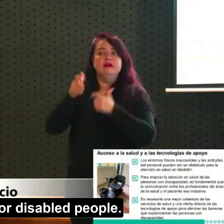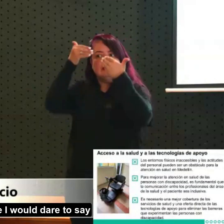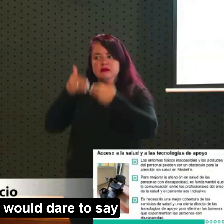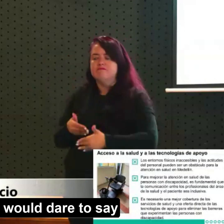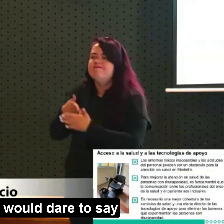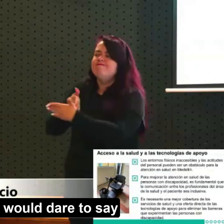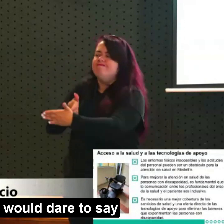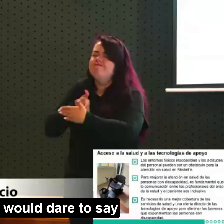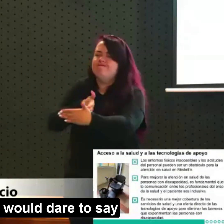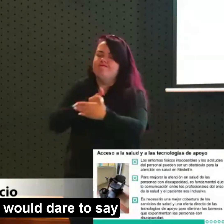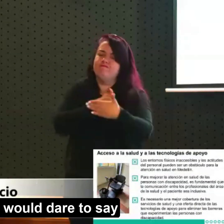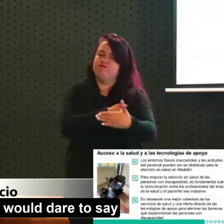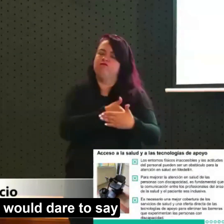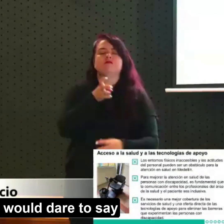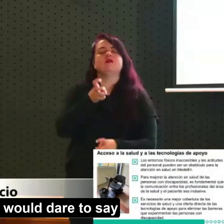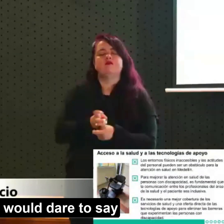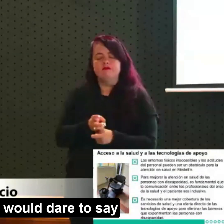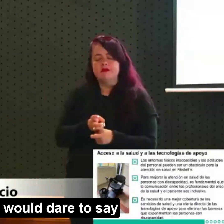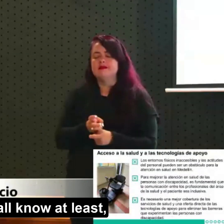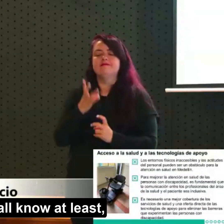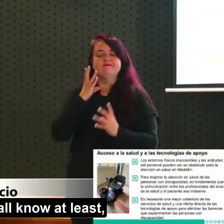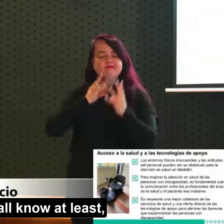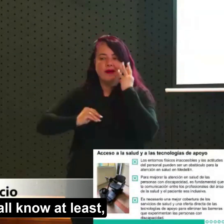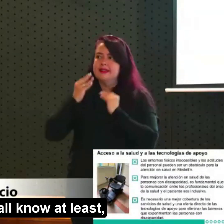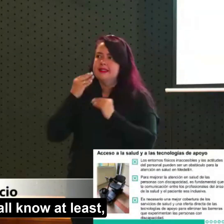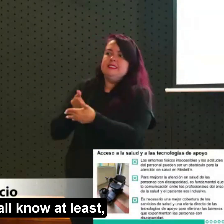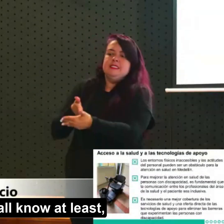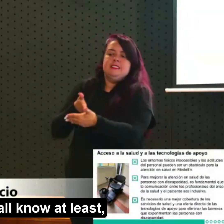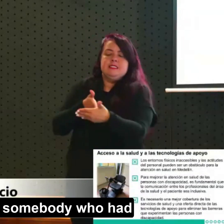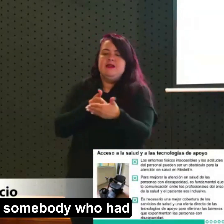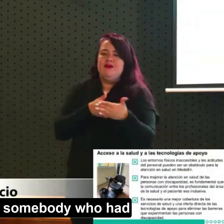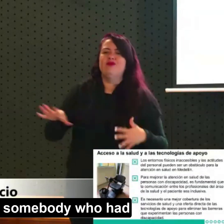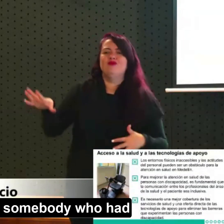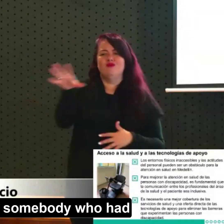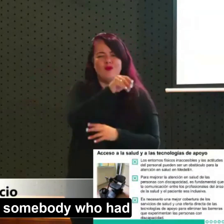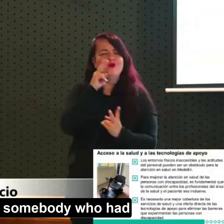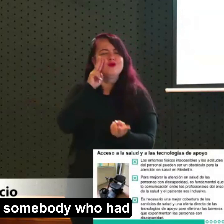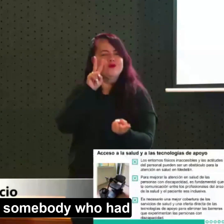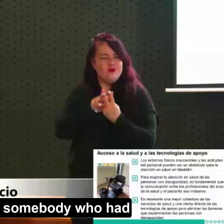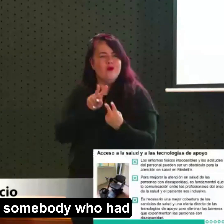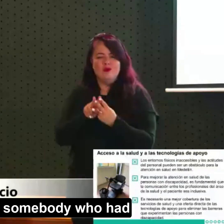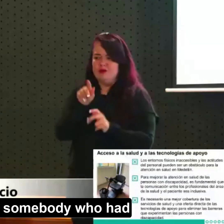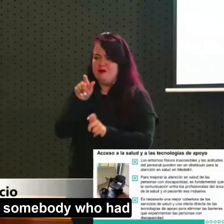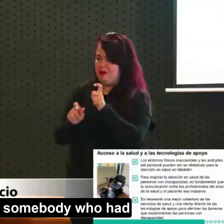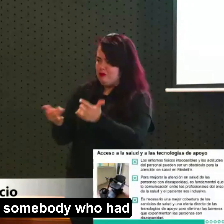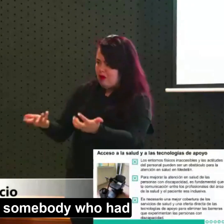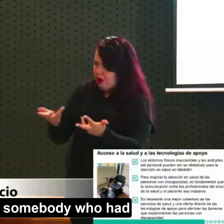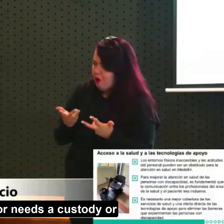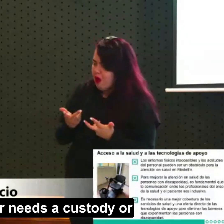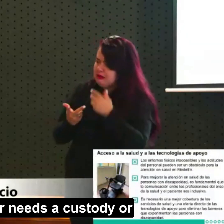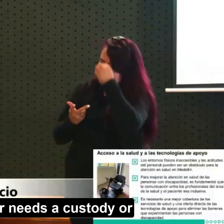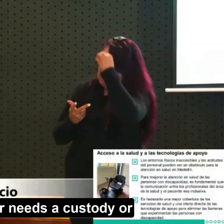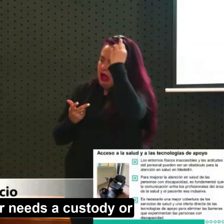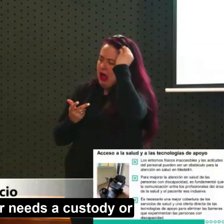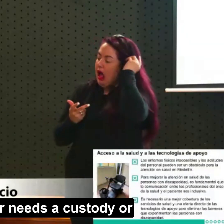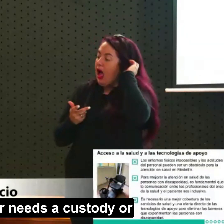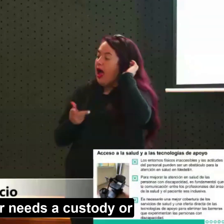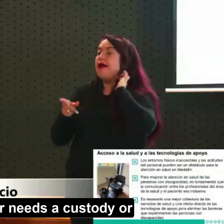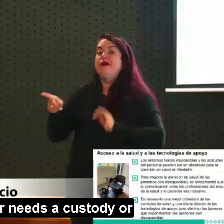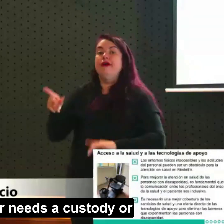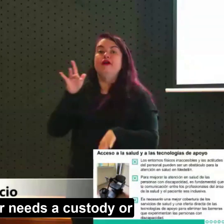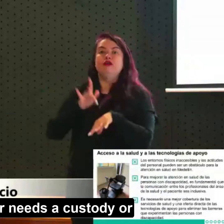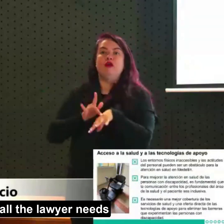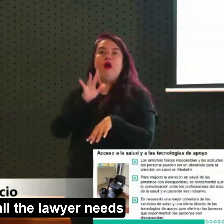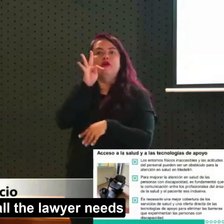disabled people. And here I would dare to say that we all know at least one story of somebody who needs a tutor,